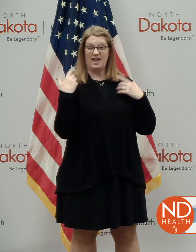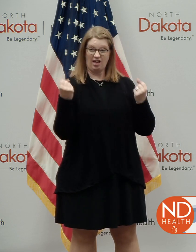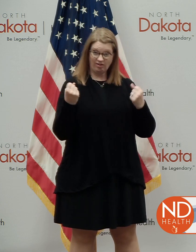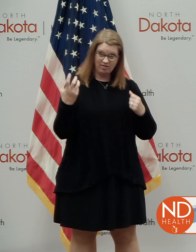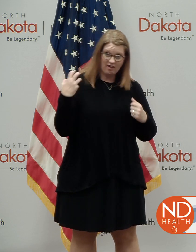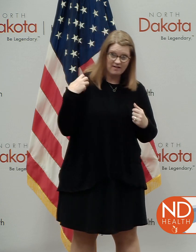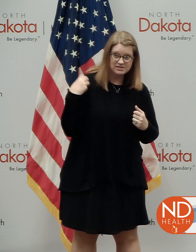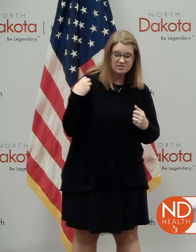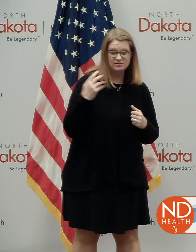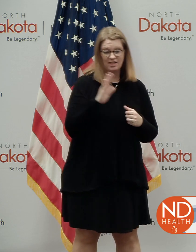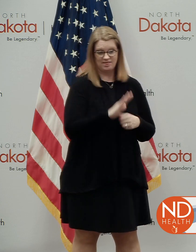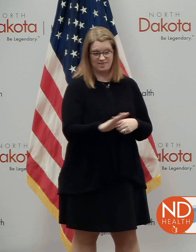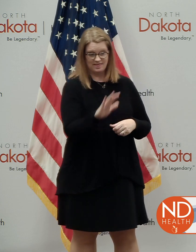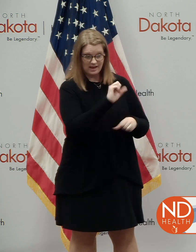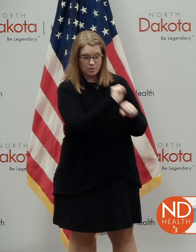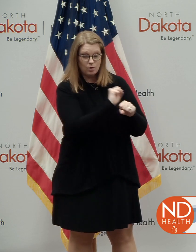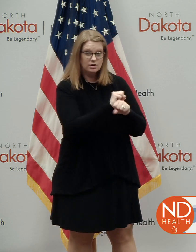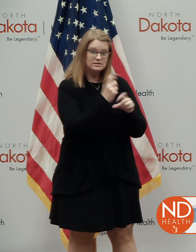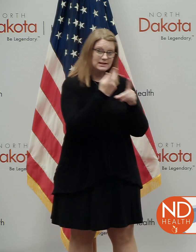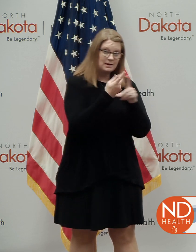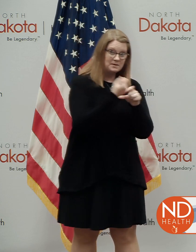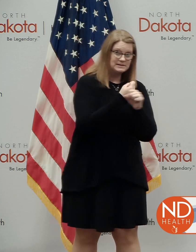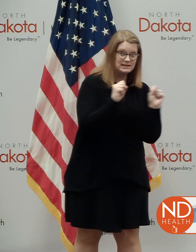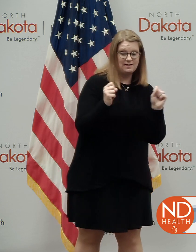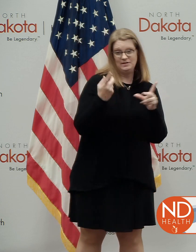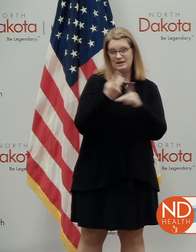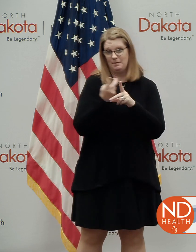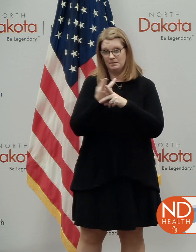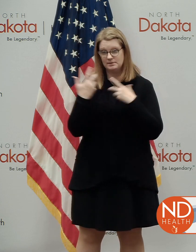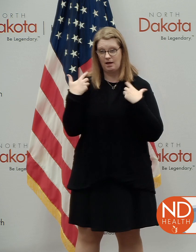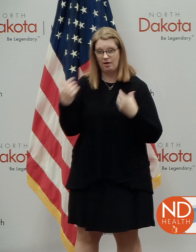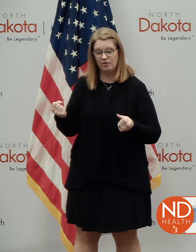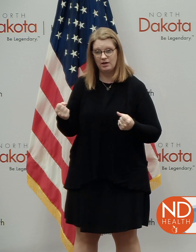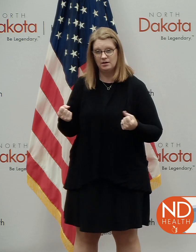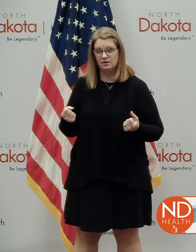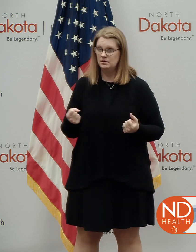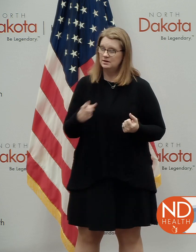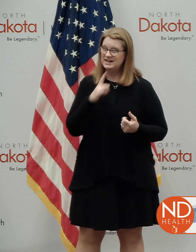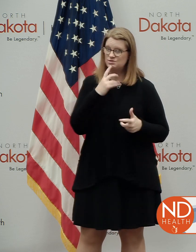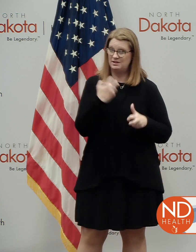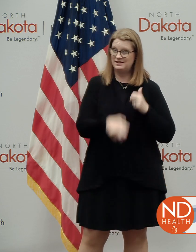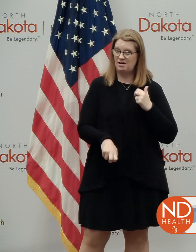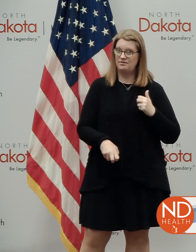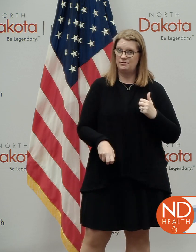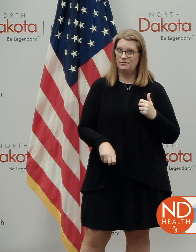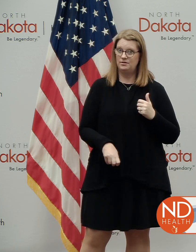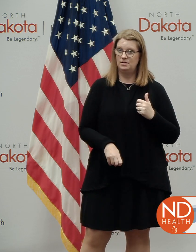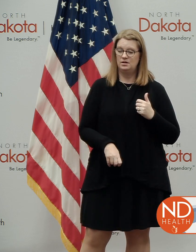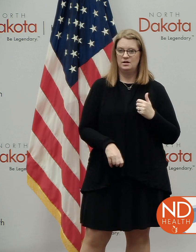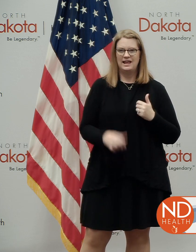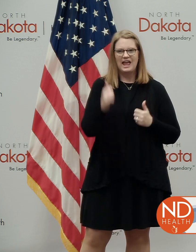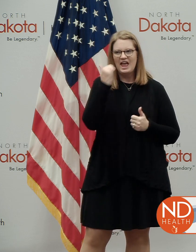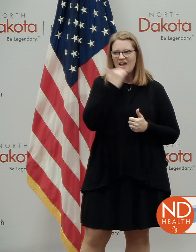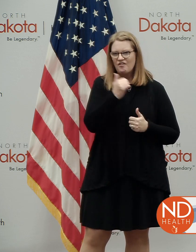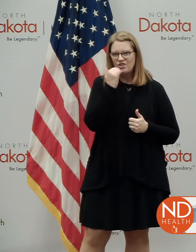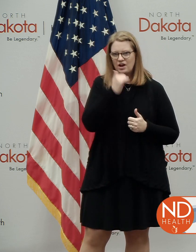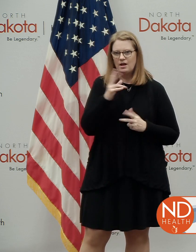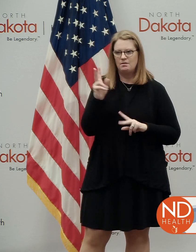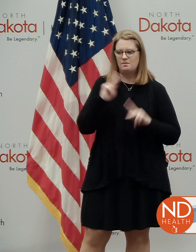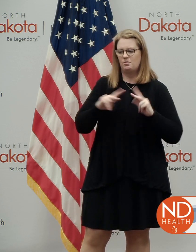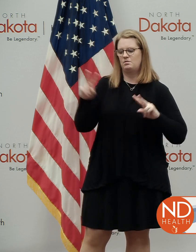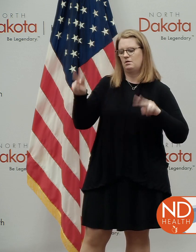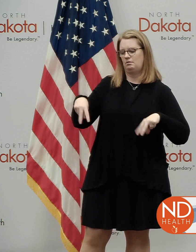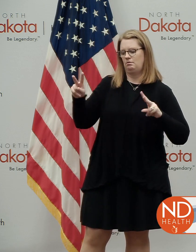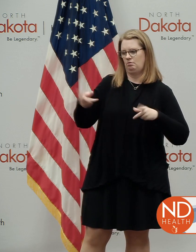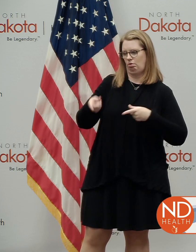they do on the front lines to keep us safe, to keep us healthy. It's been a tough time for them. They've been under fire every day since March.